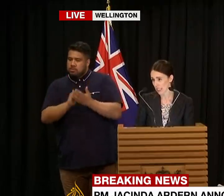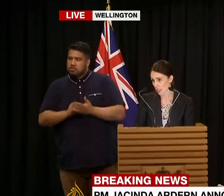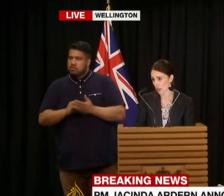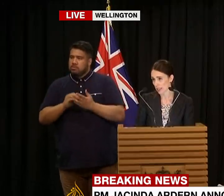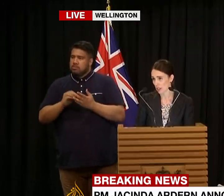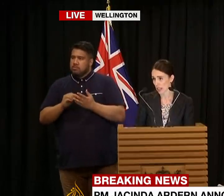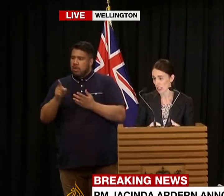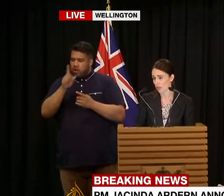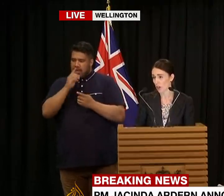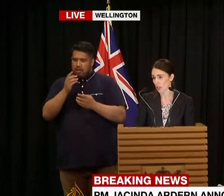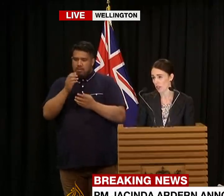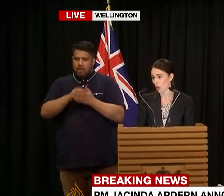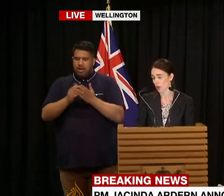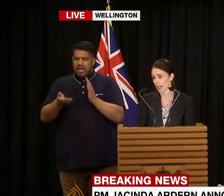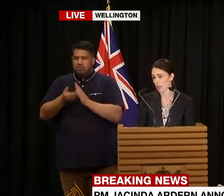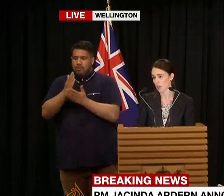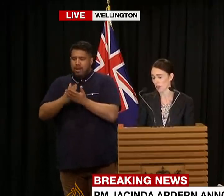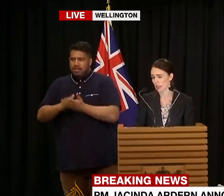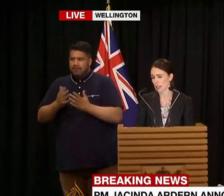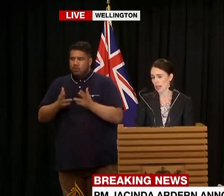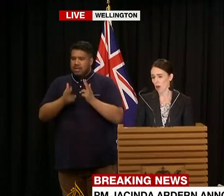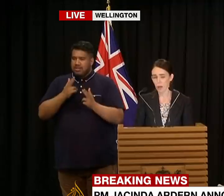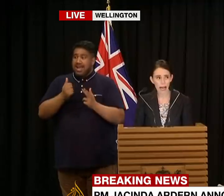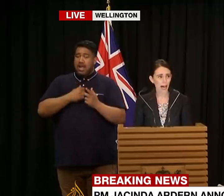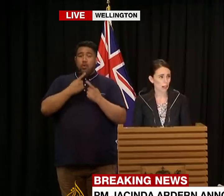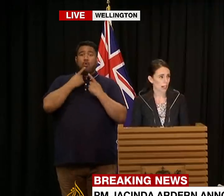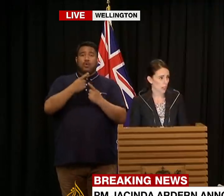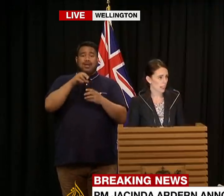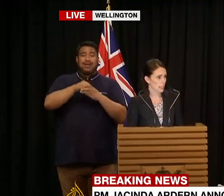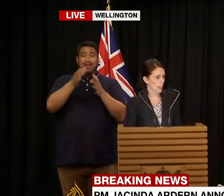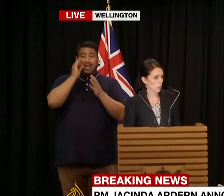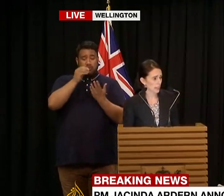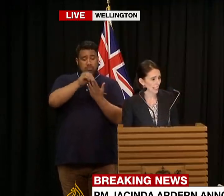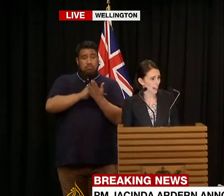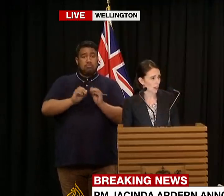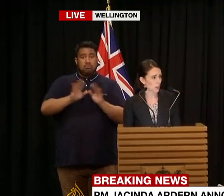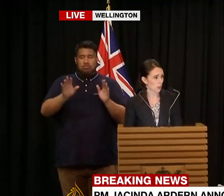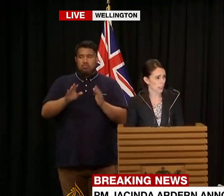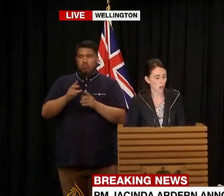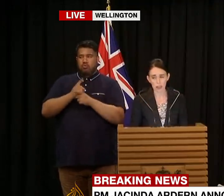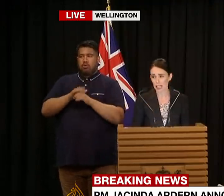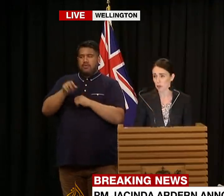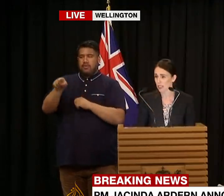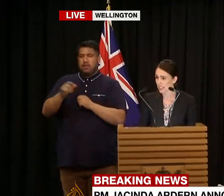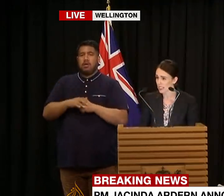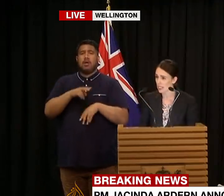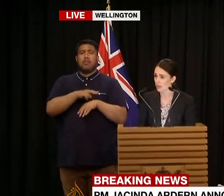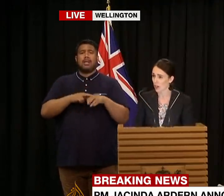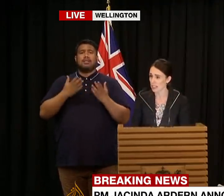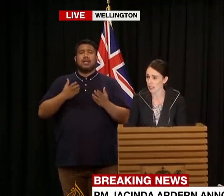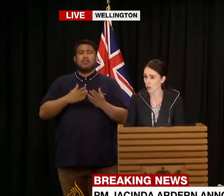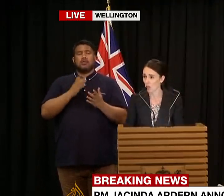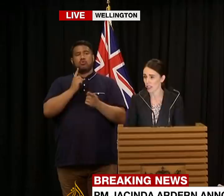supplementary accessories. So that's the focus of the order in council. We are, as I understand, police are now in direct contact with